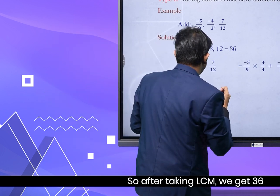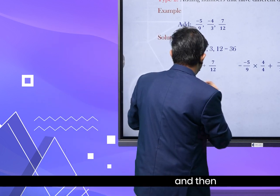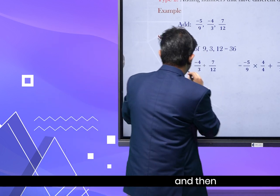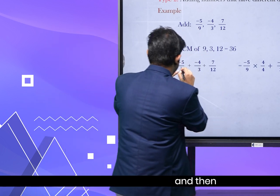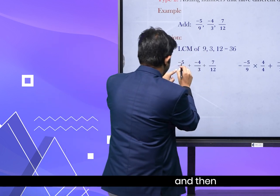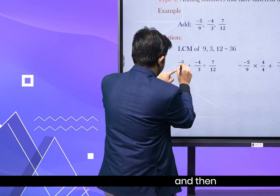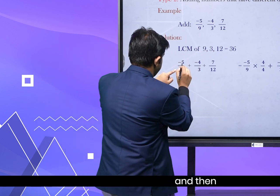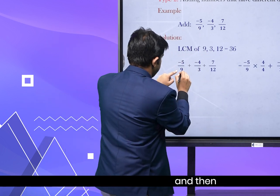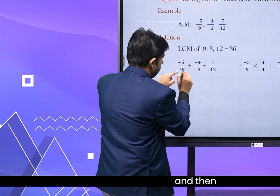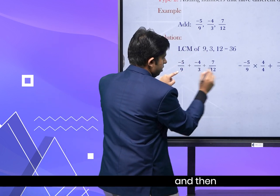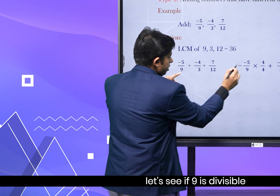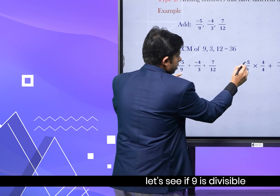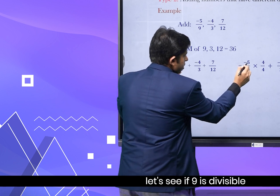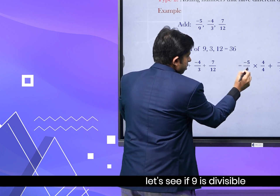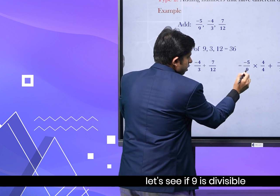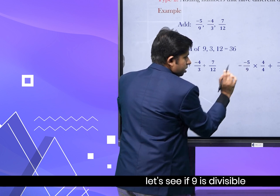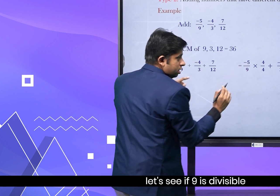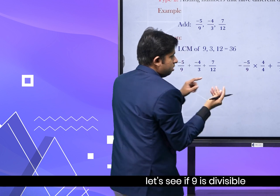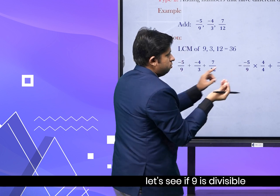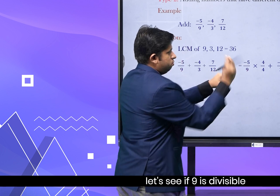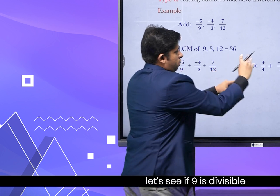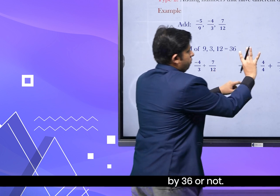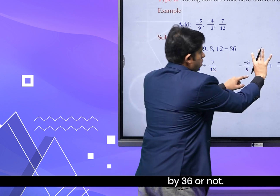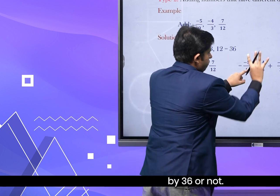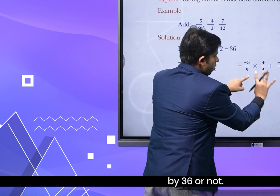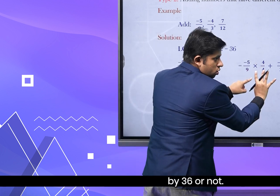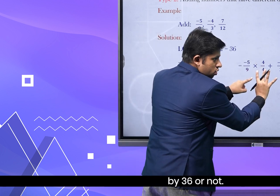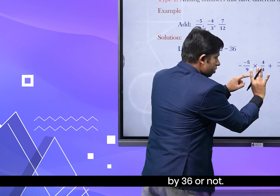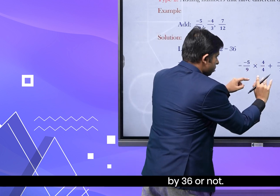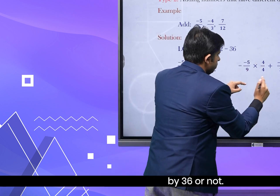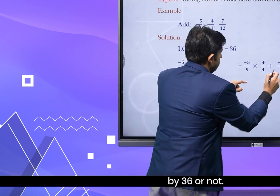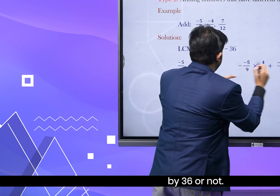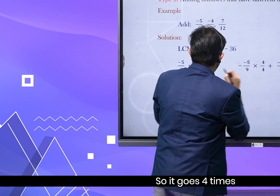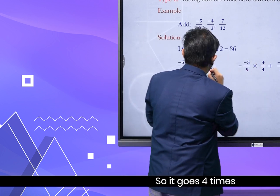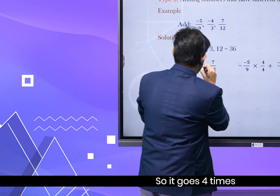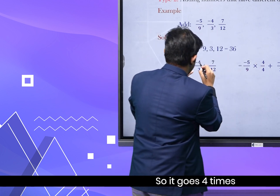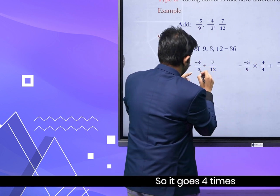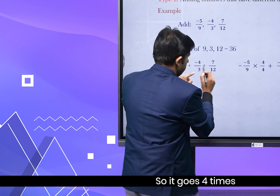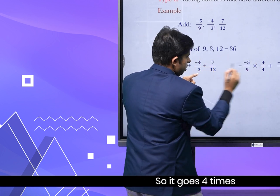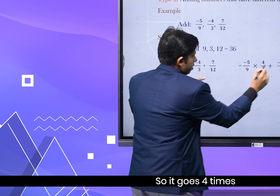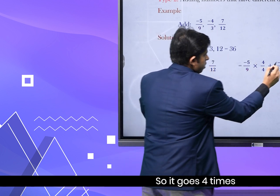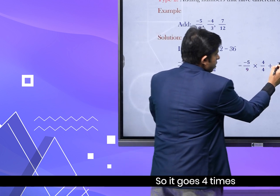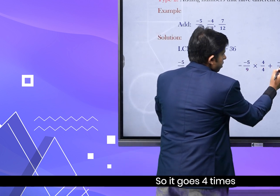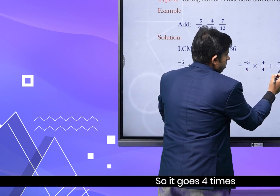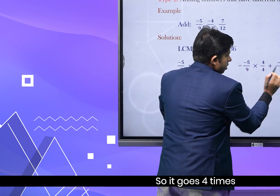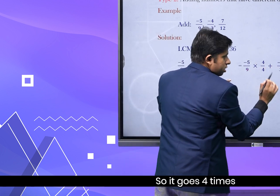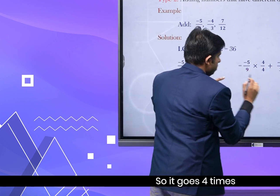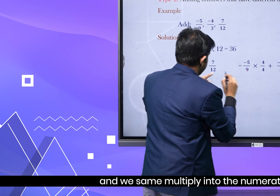And then let's see if 9 is divisible by 36 or not. So it goes 4 times and